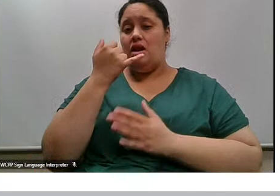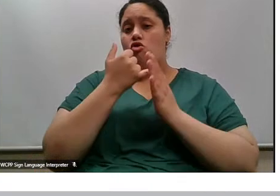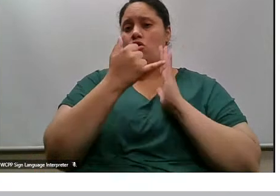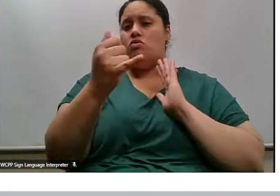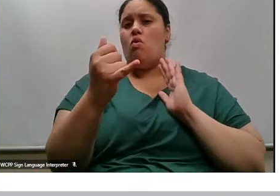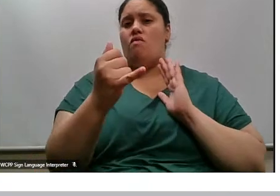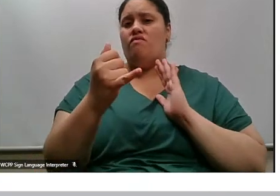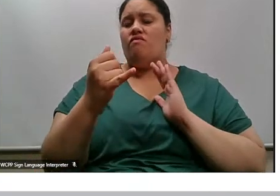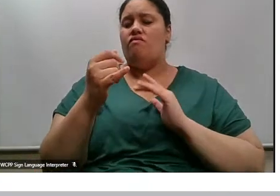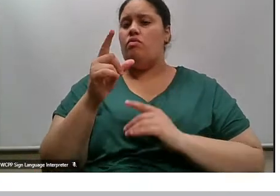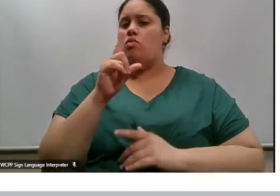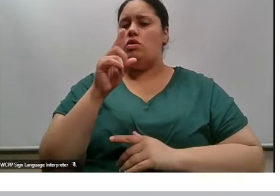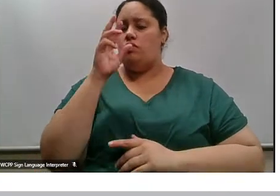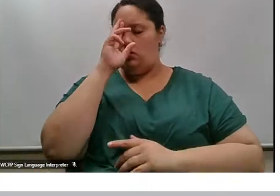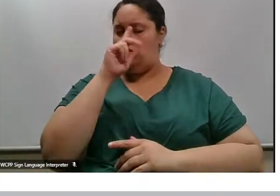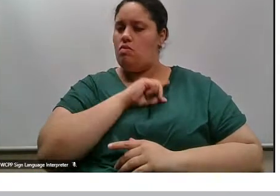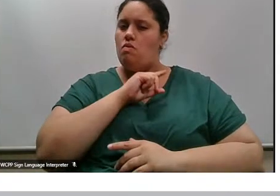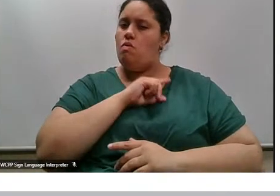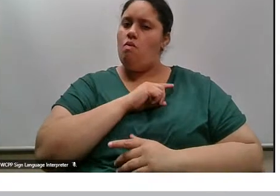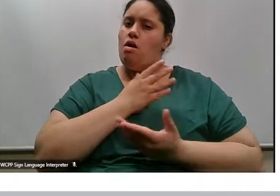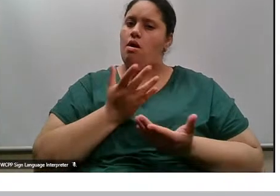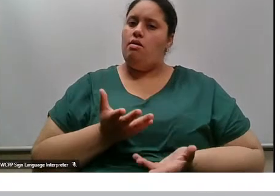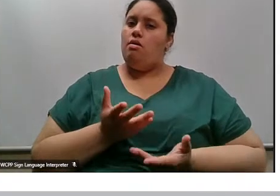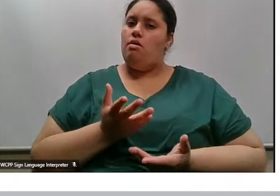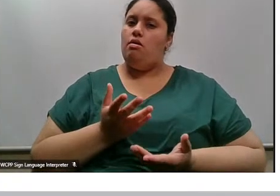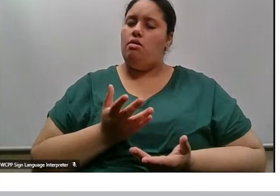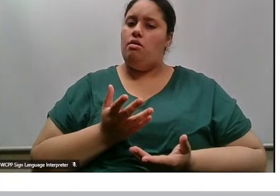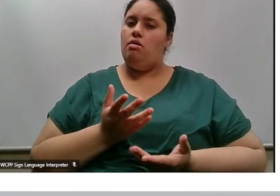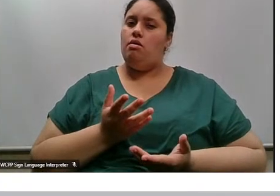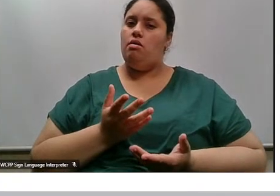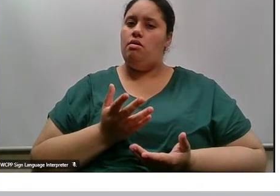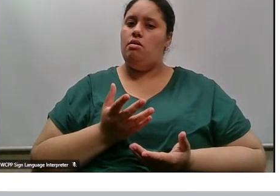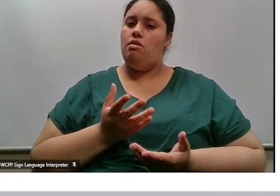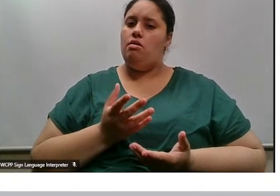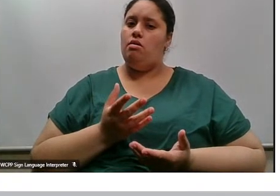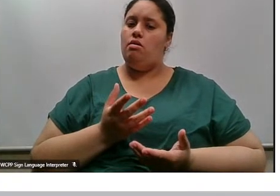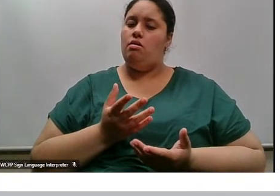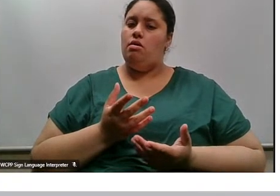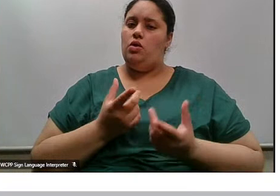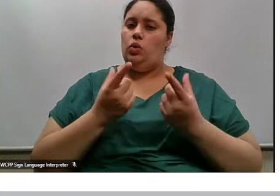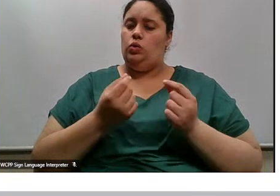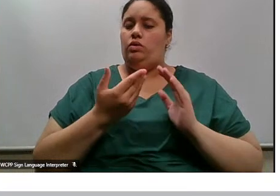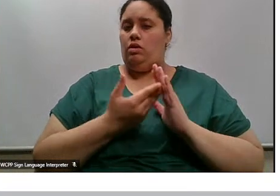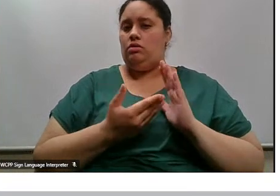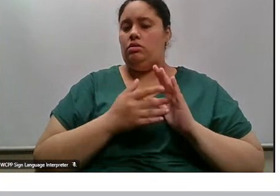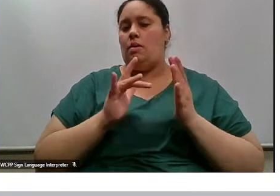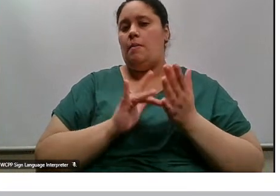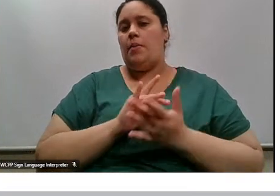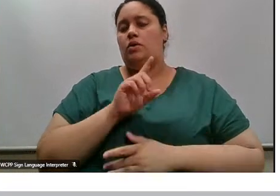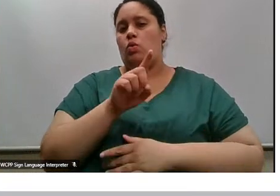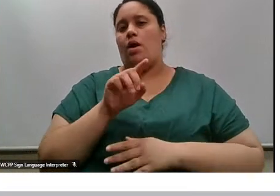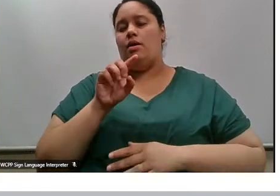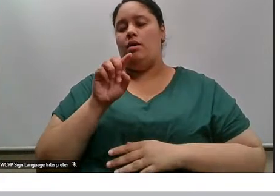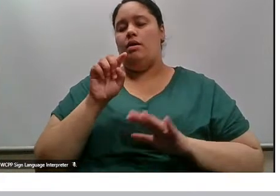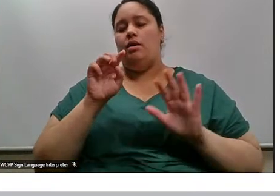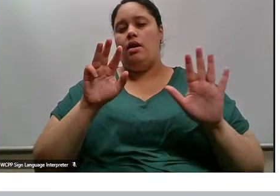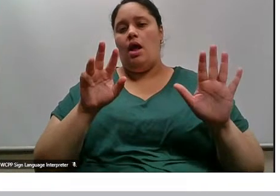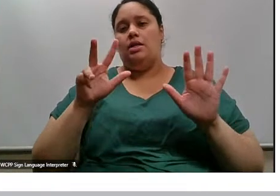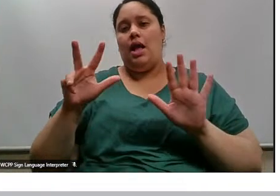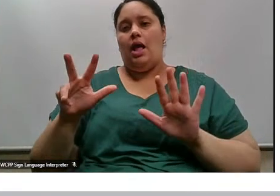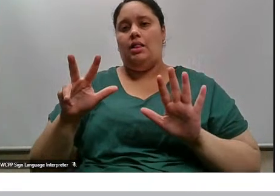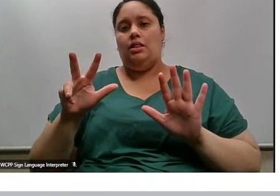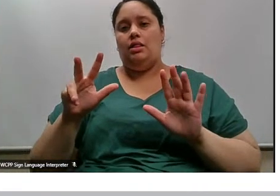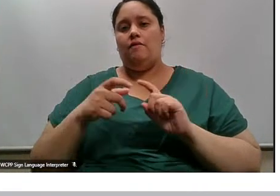what would have been the circumstances that led to such? Page 190. It's 198, I think, in